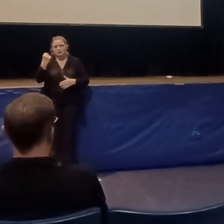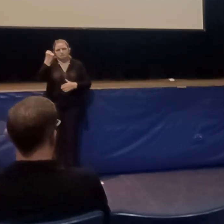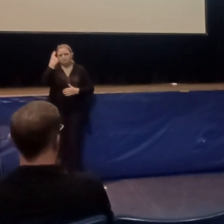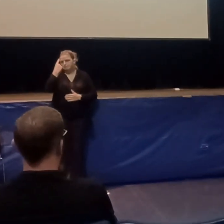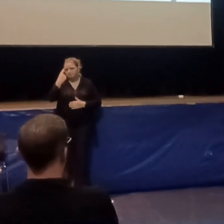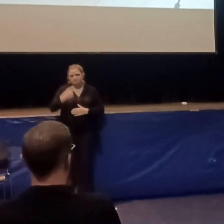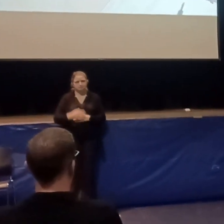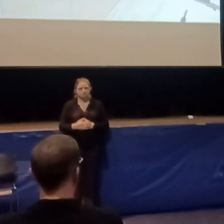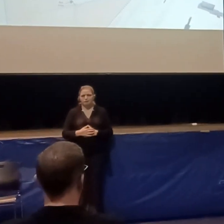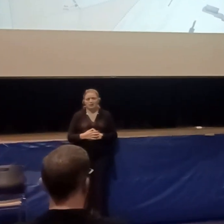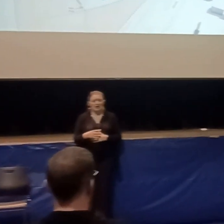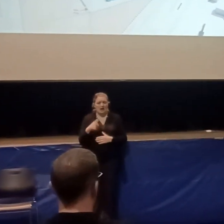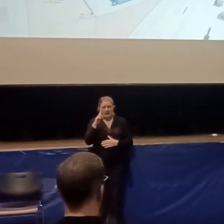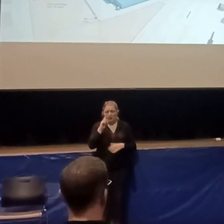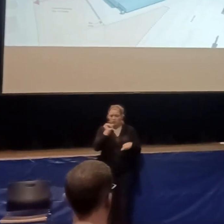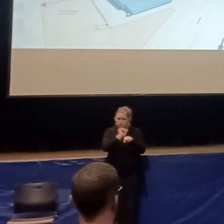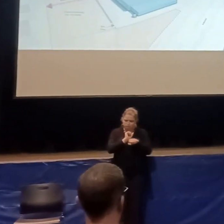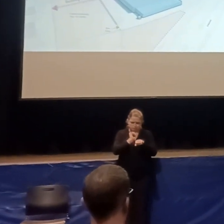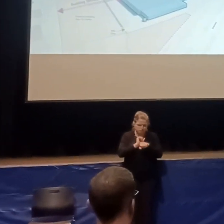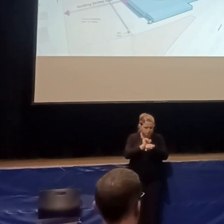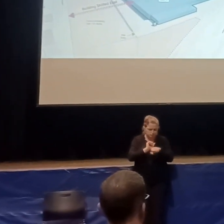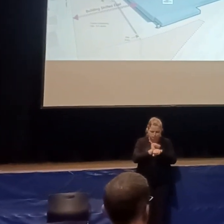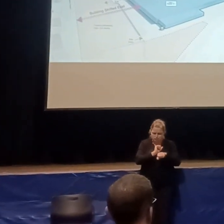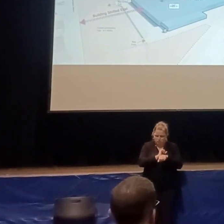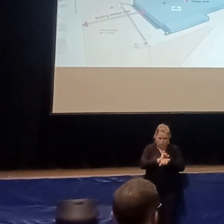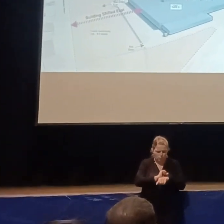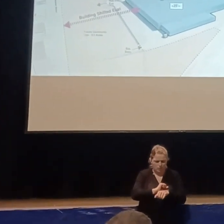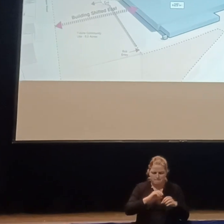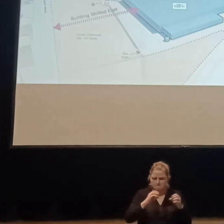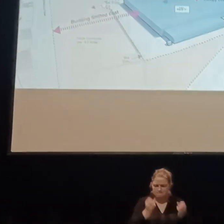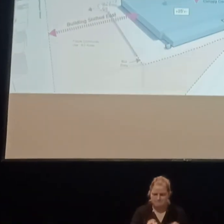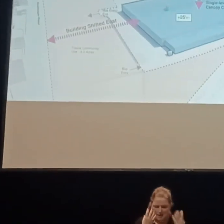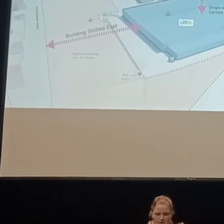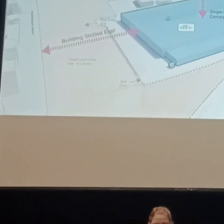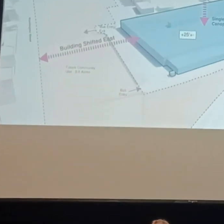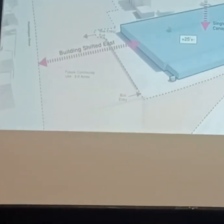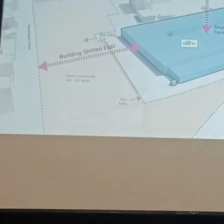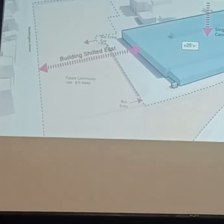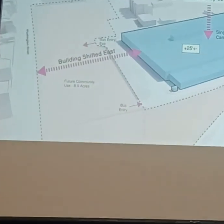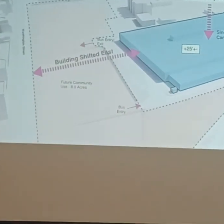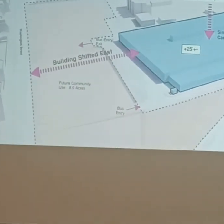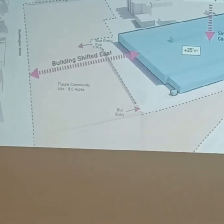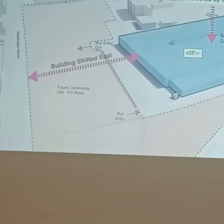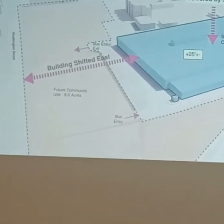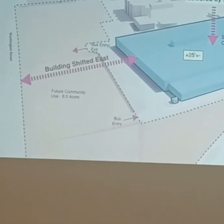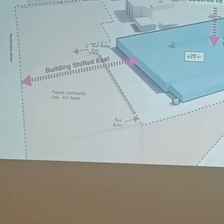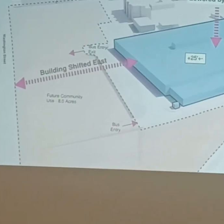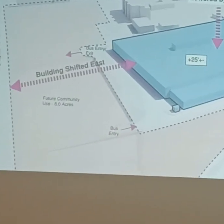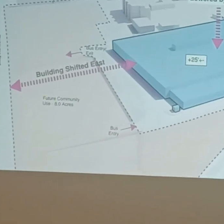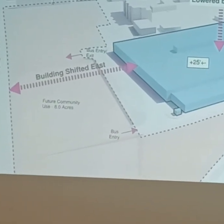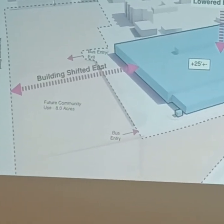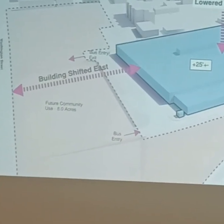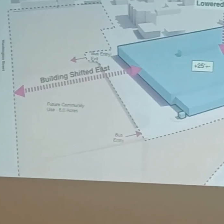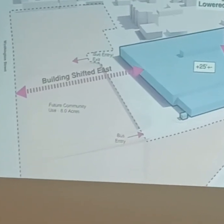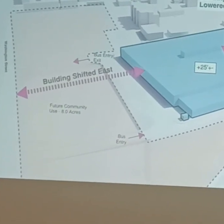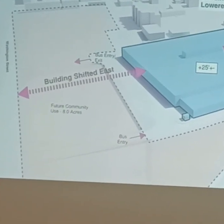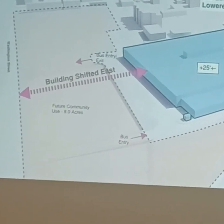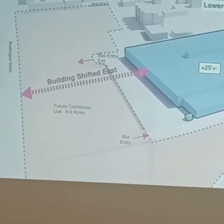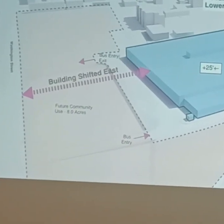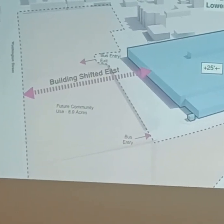I think we worked really hard in a number of meetings that we have attended with many of the folks in this room